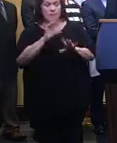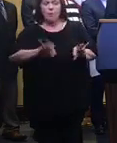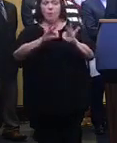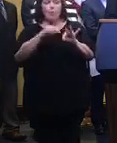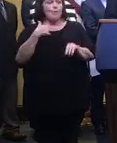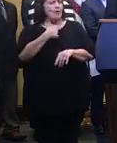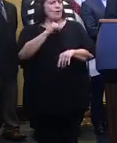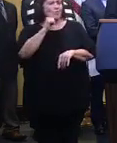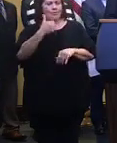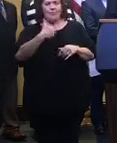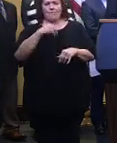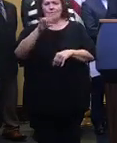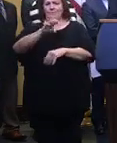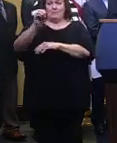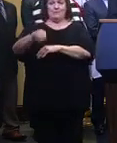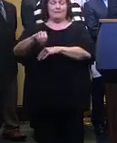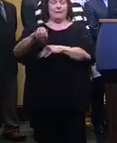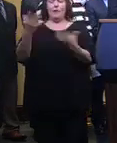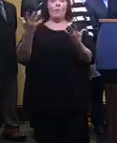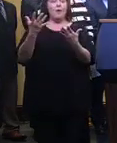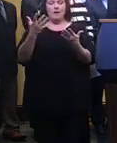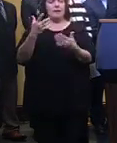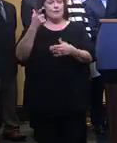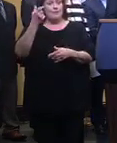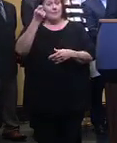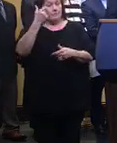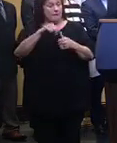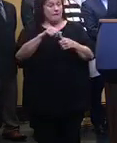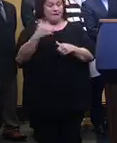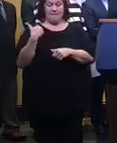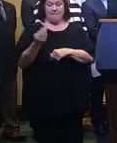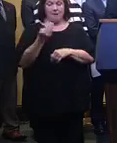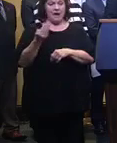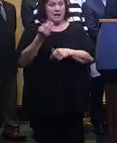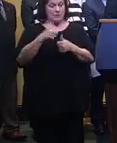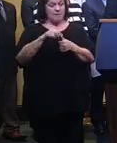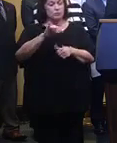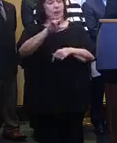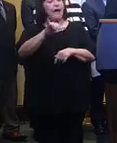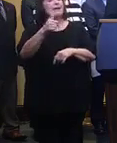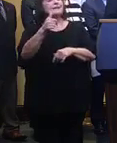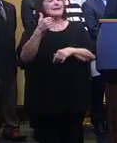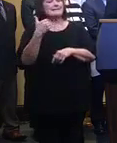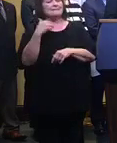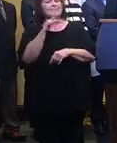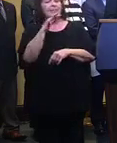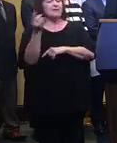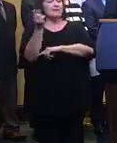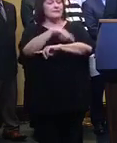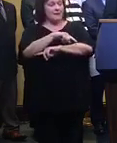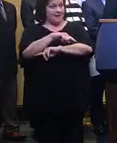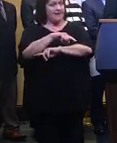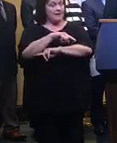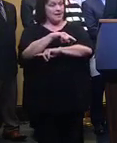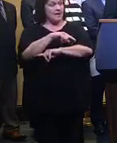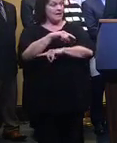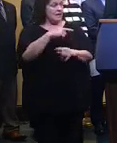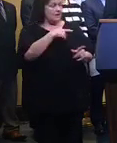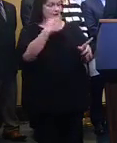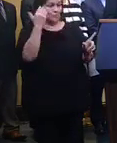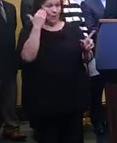the answers, but we know given what happened last Monday, and given July 10th, Mother's Day, et cetera, that it's important that we all stand up here and